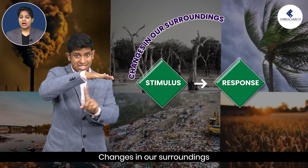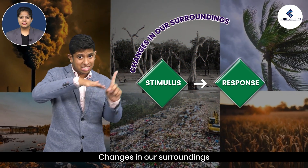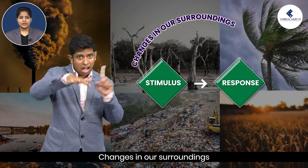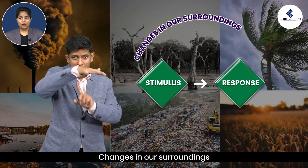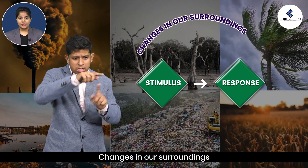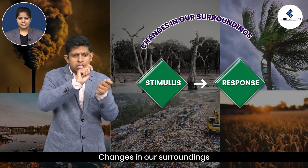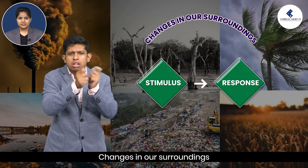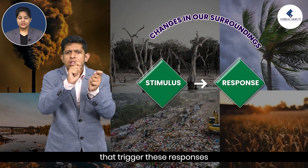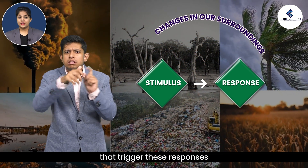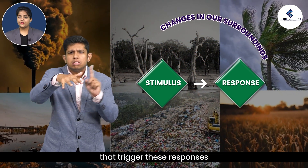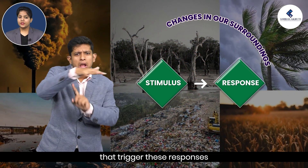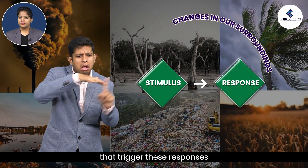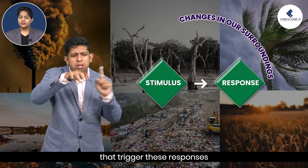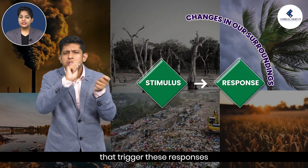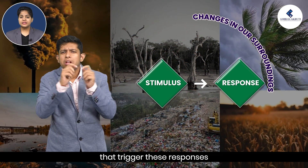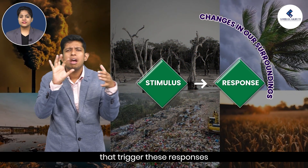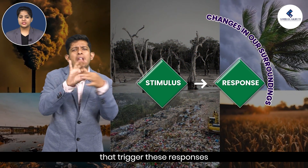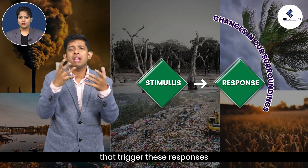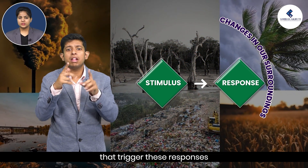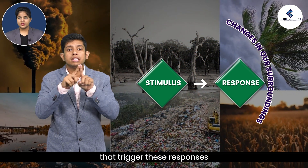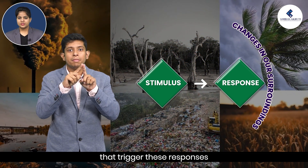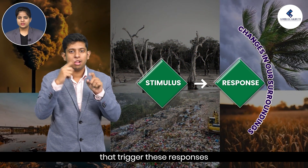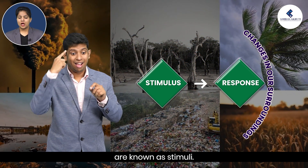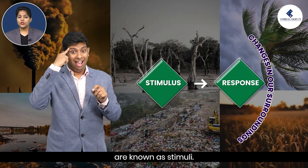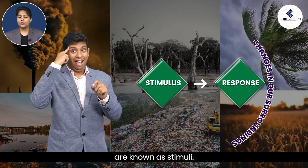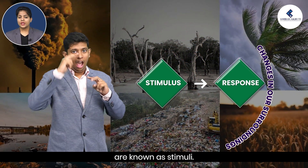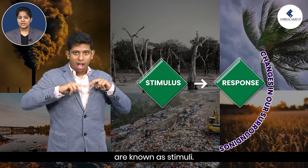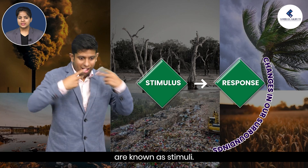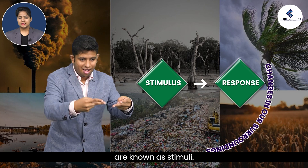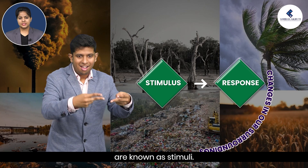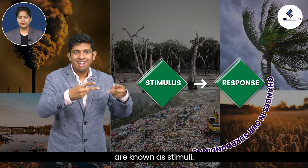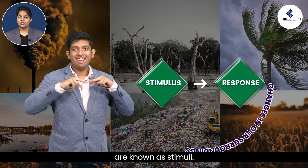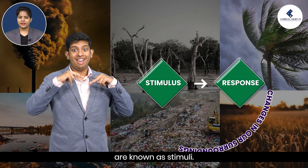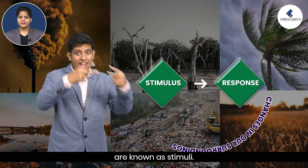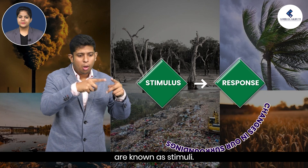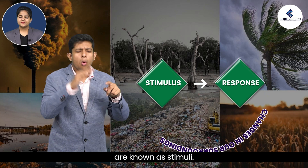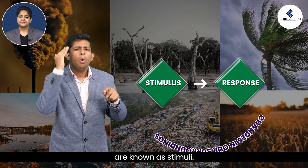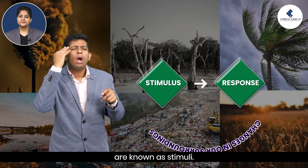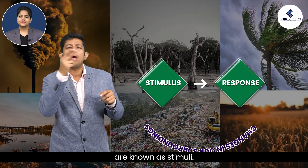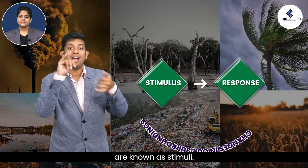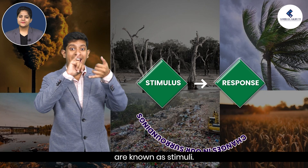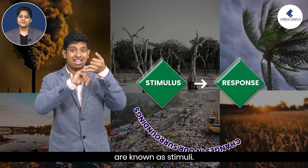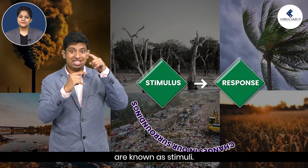Changes in our surroundings that trigger these responses are known as stimuli.